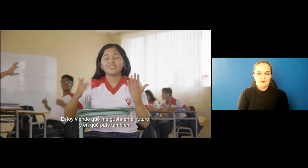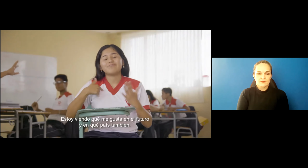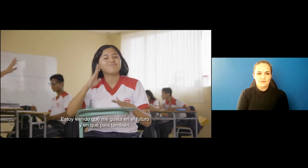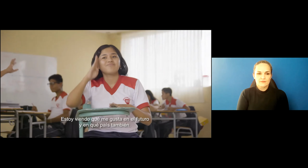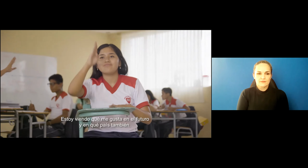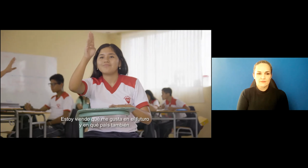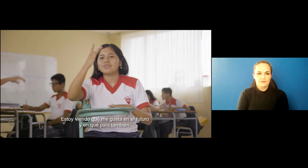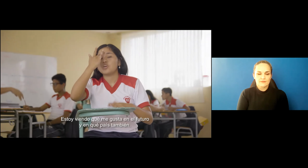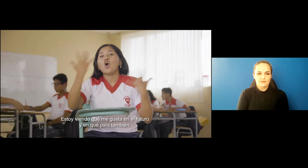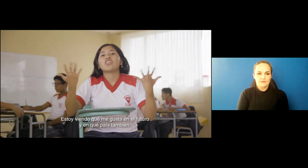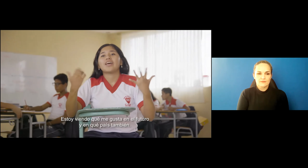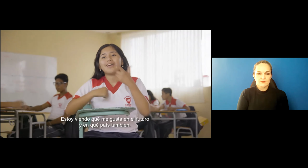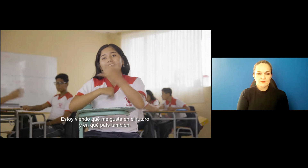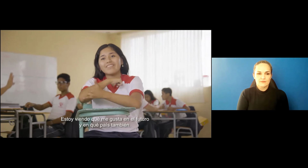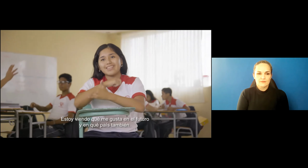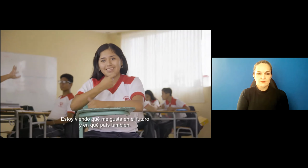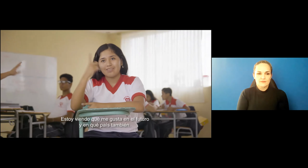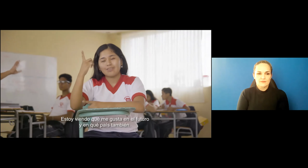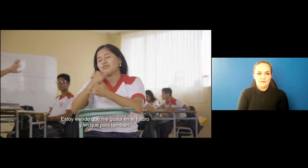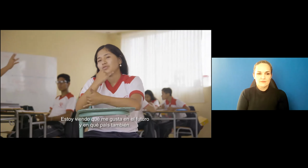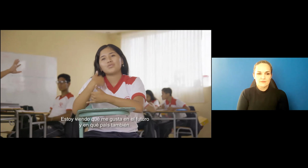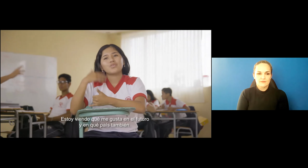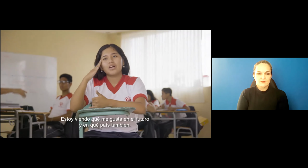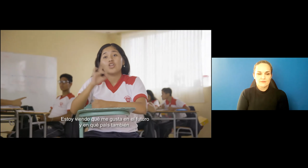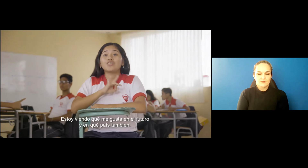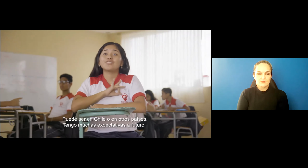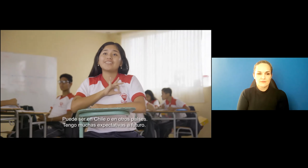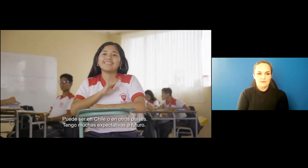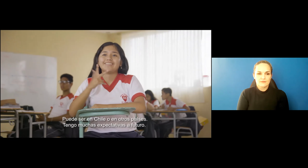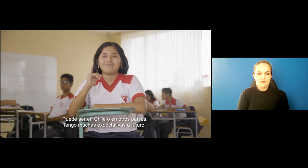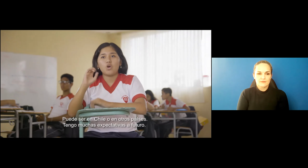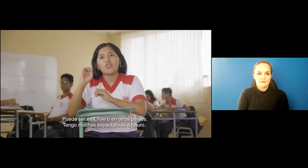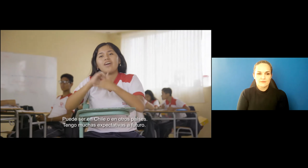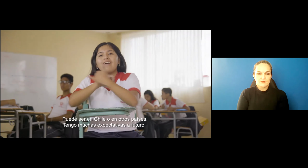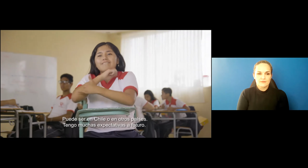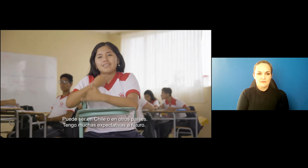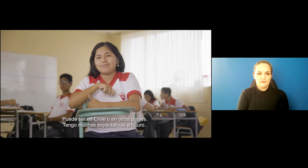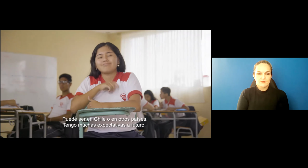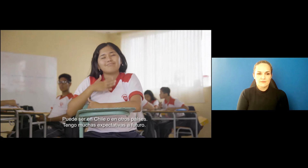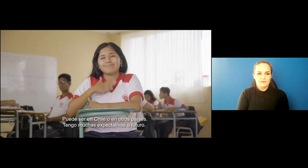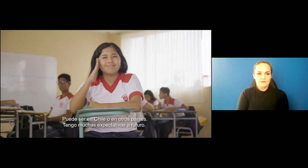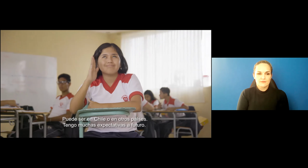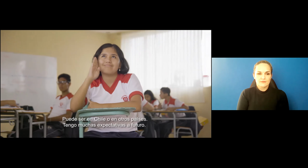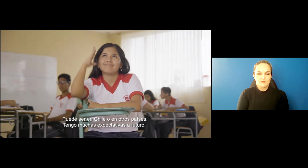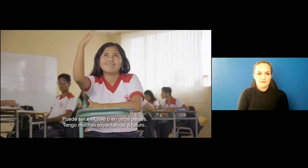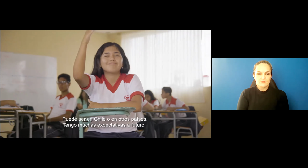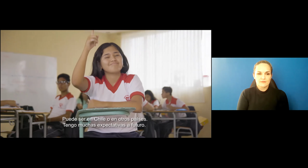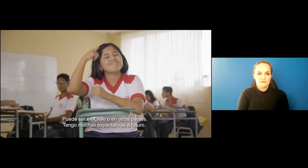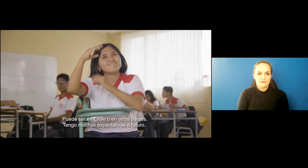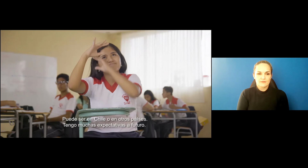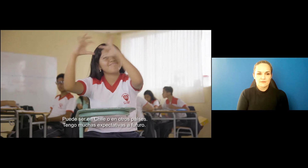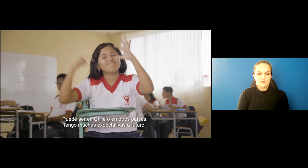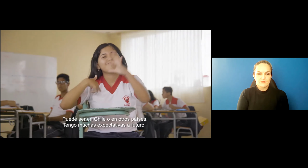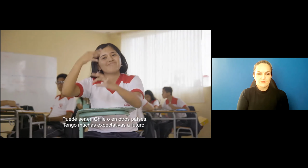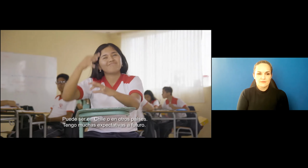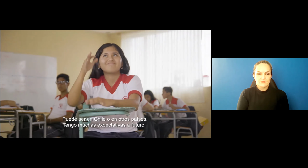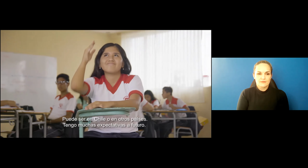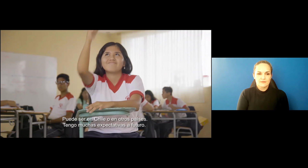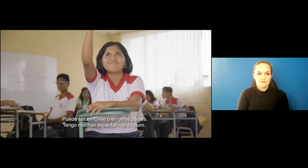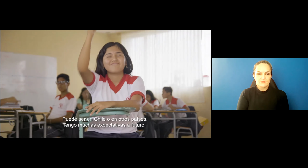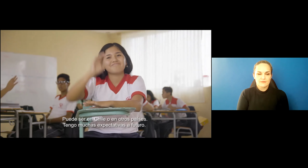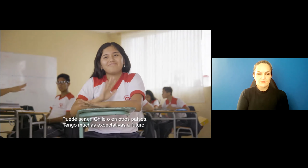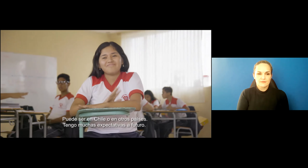perhaps I could be a doctor. I'm looking to see what I'm going to like in the future and also in which country I can do whatever I want to do. It could be in Chile